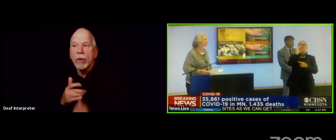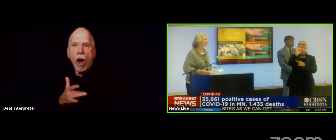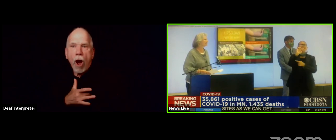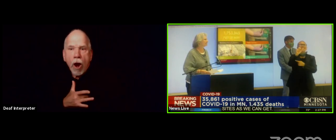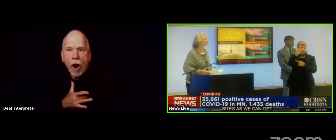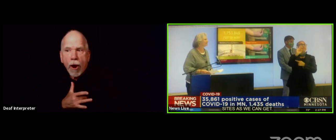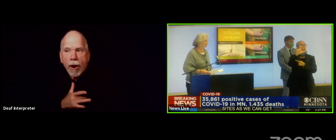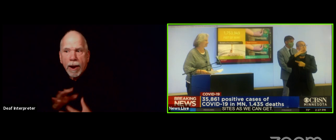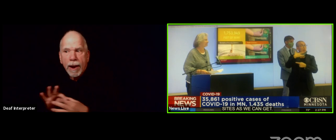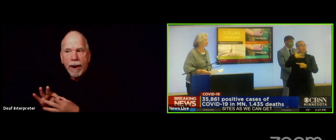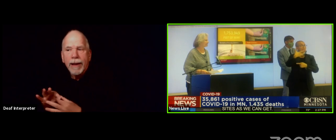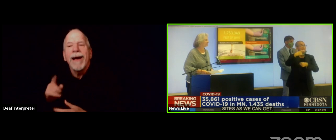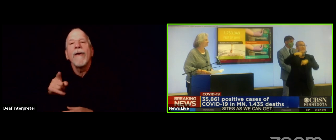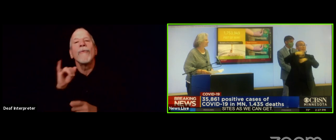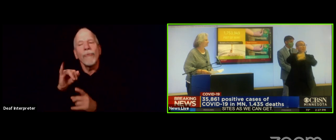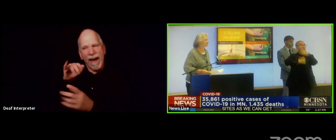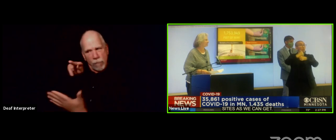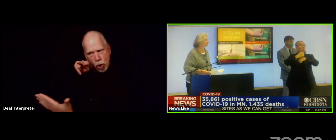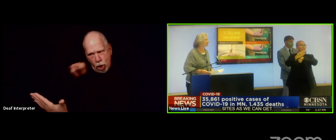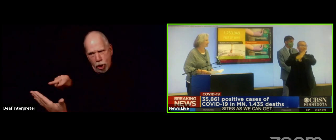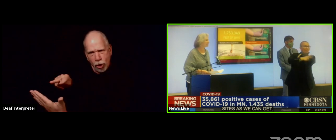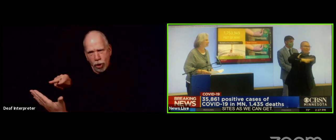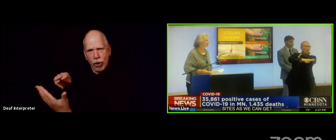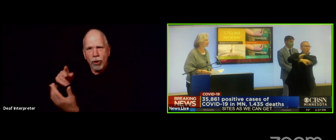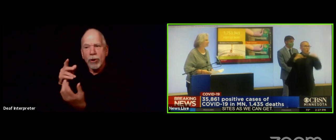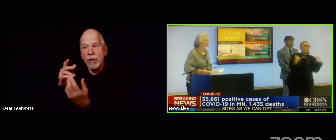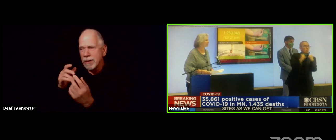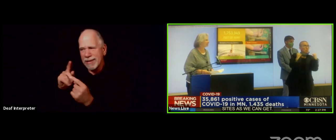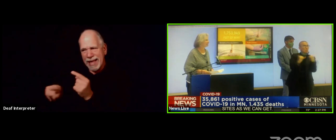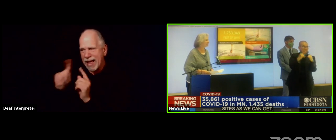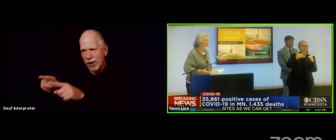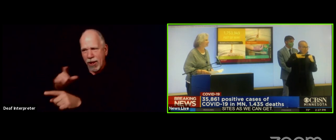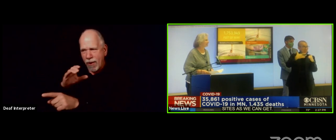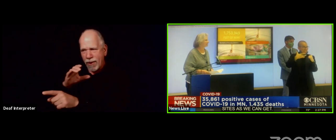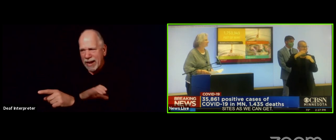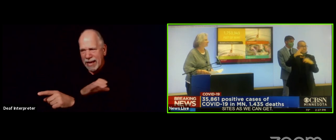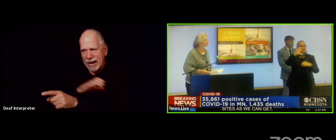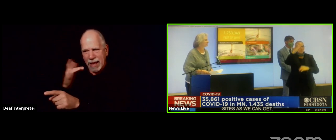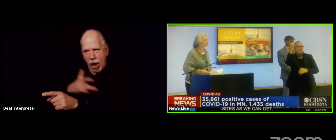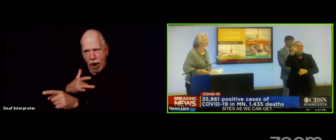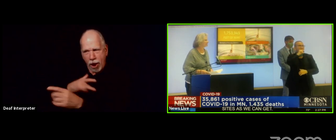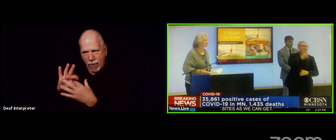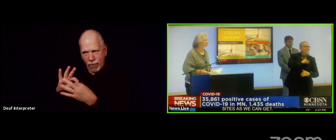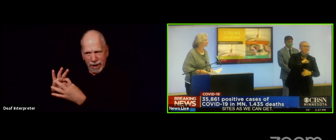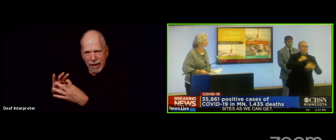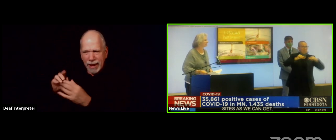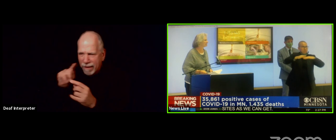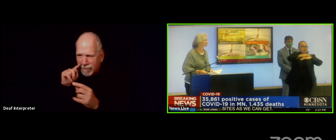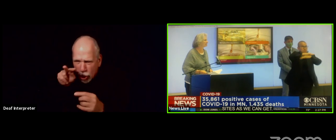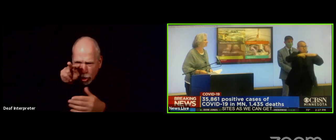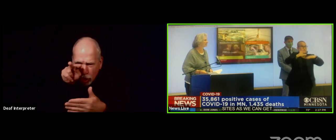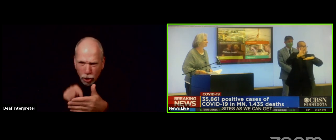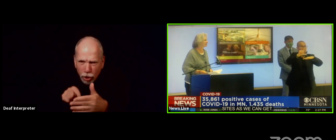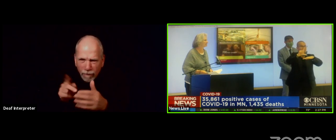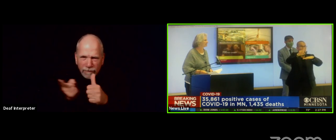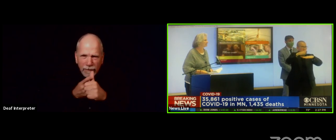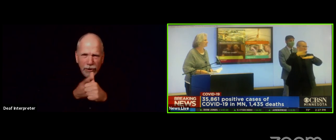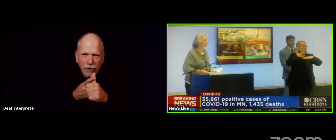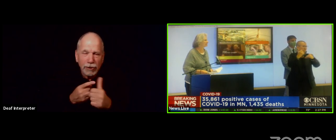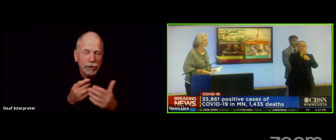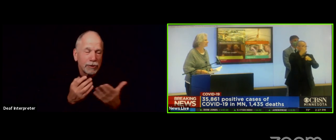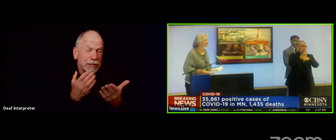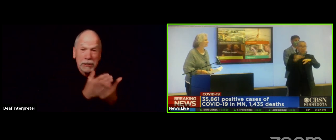start gathering and mix up the germs and land get more influenza. Are you worried that this holiday is going to be the same problem, and that no matter what you're talking about here,